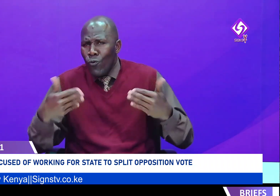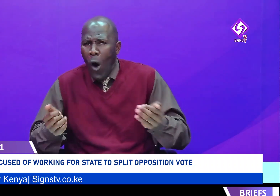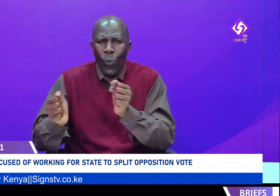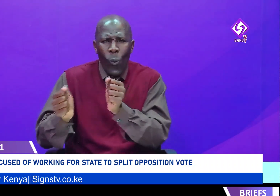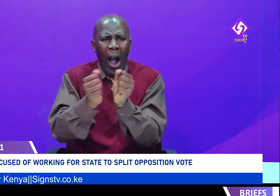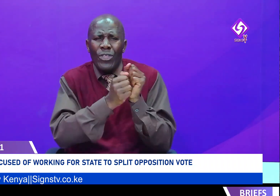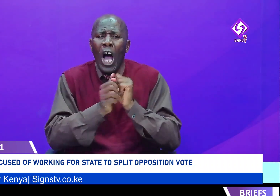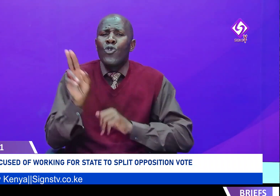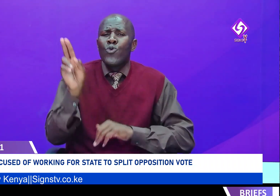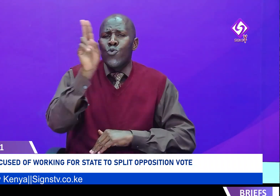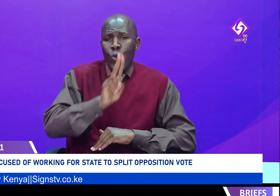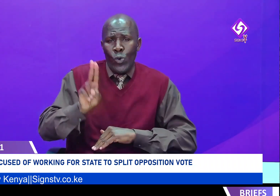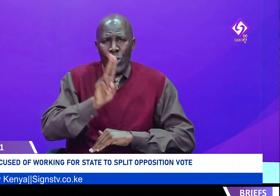to weaken the coalition within,